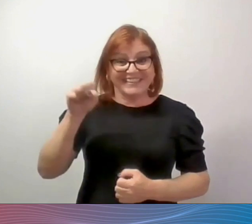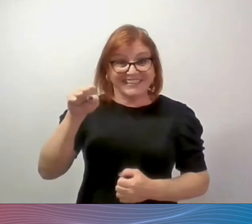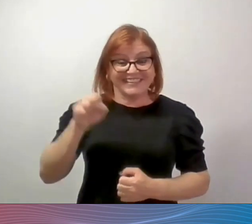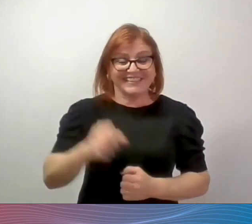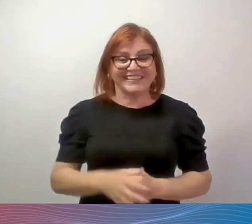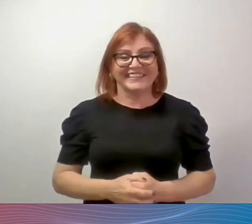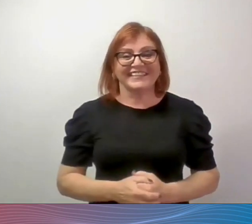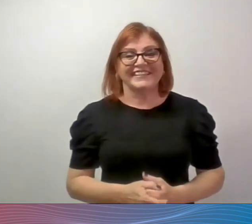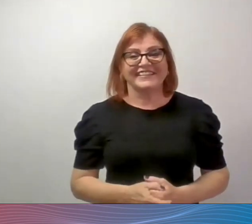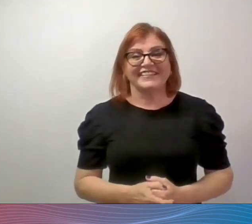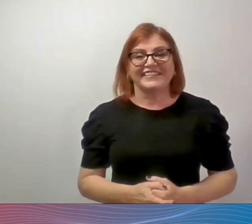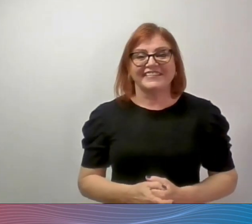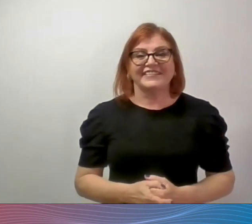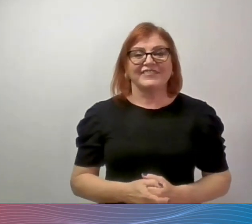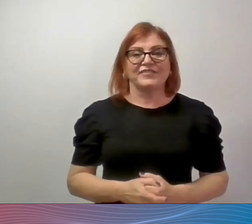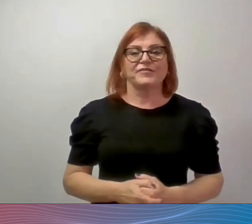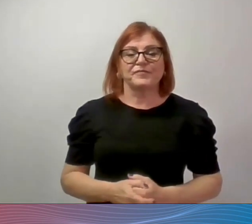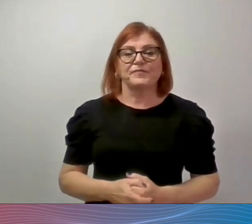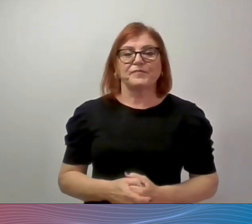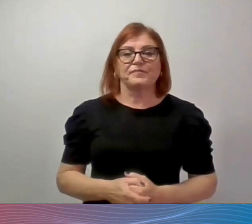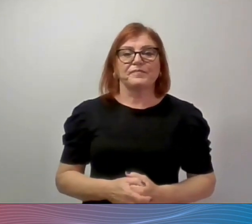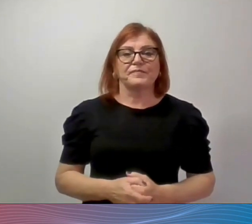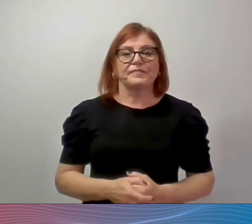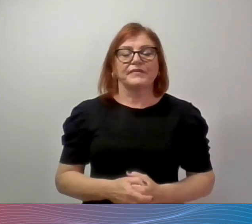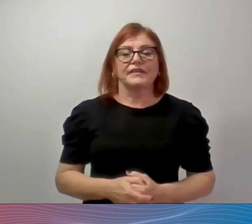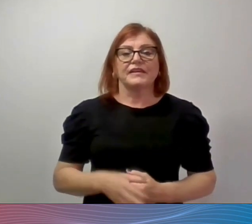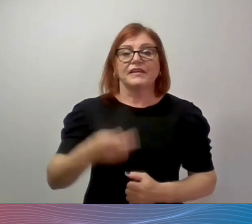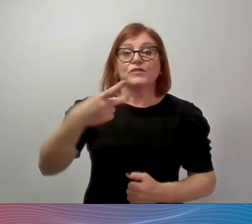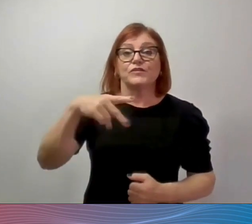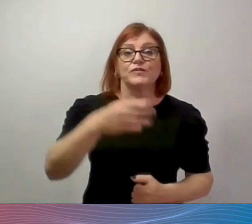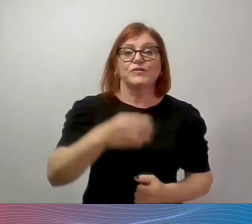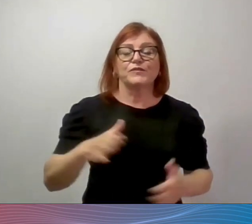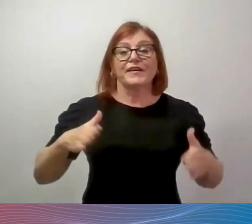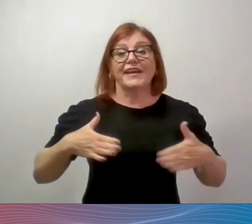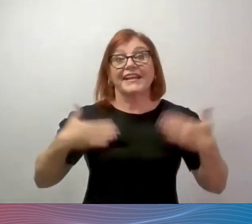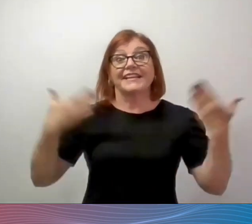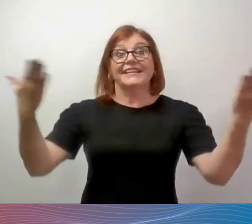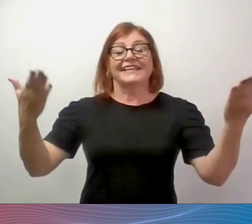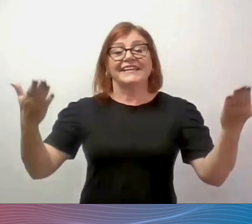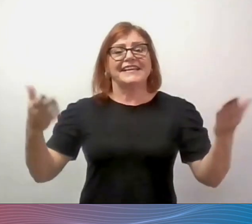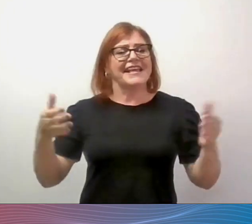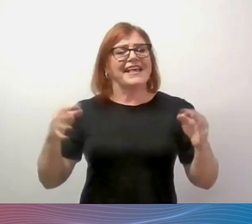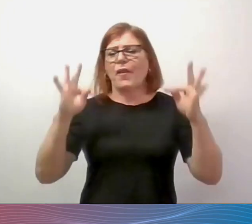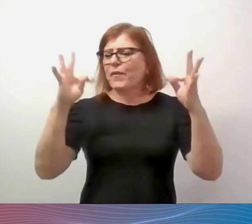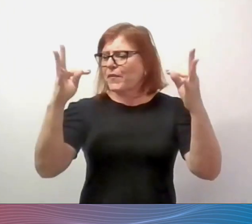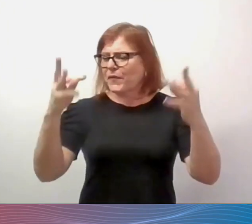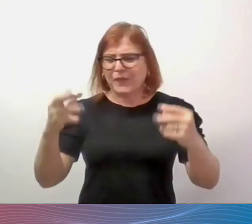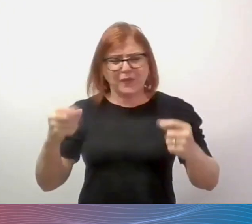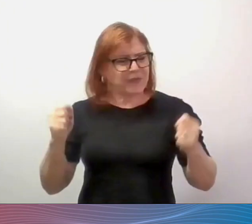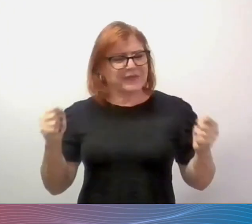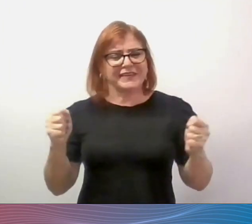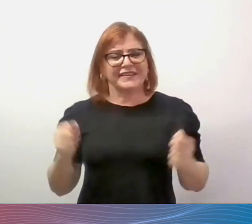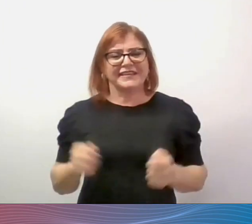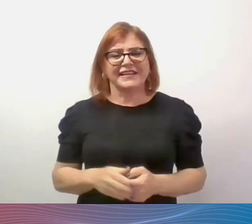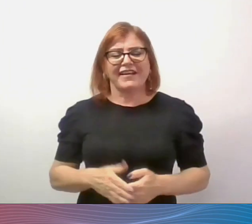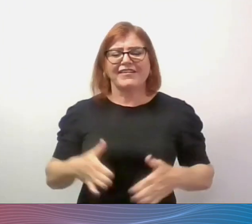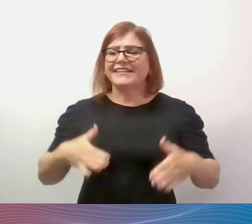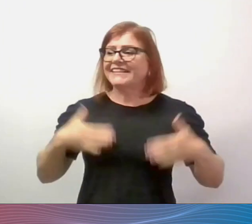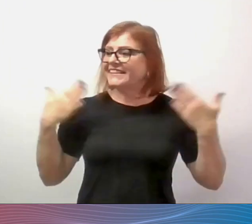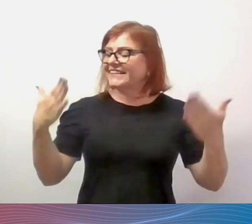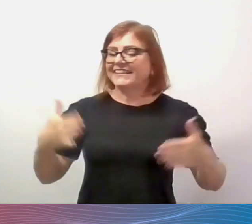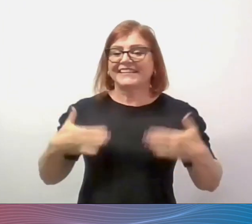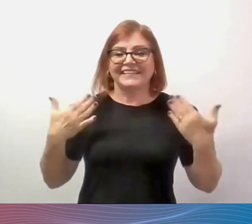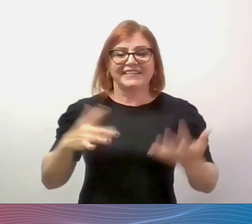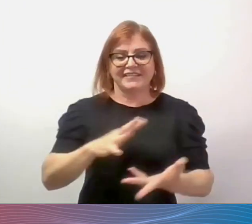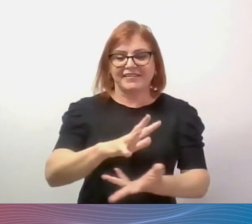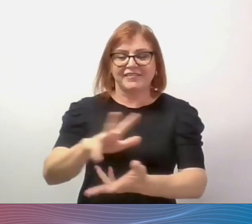a vossa alegria seja completa. So that your joy may be full. Uma alegria que o mundo não pode nos dar. It is a joy